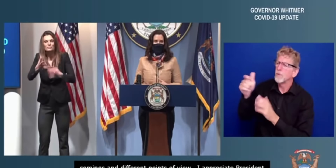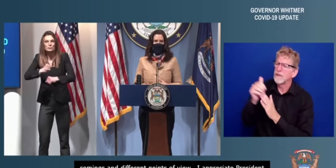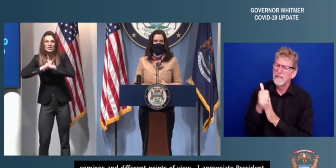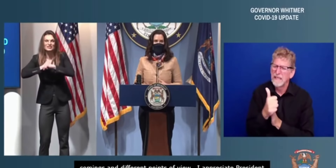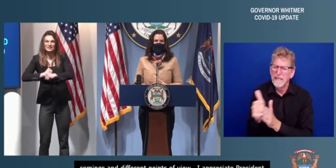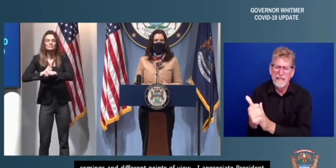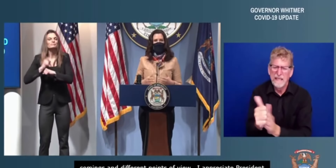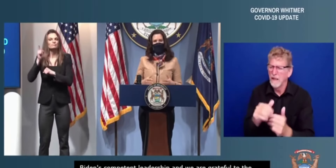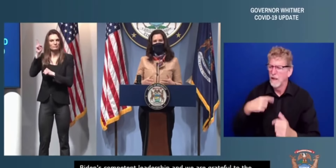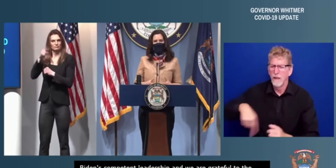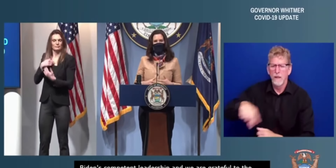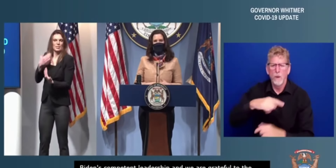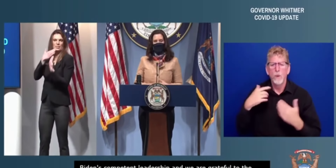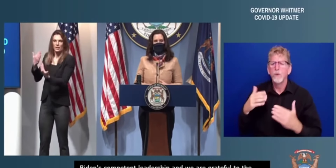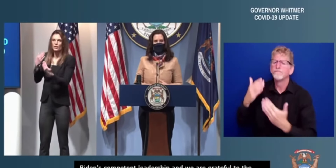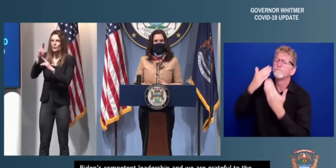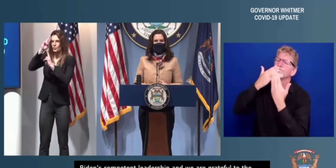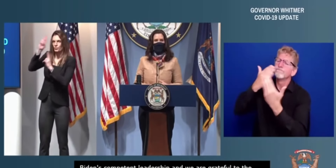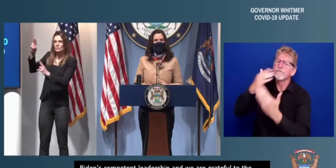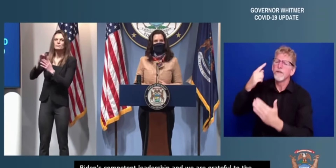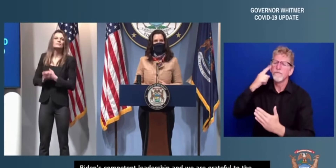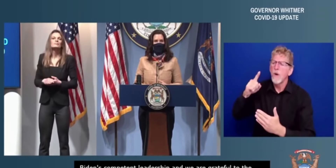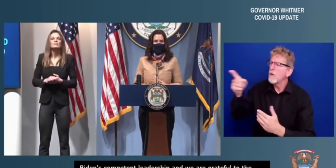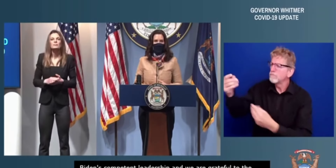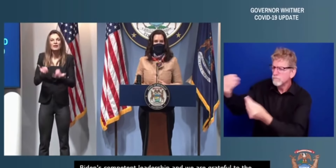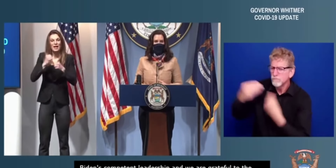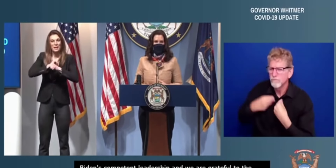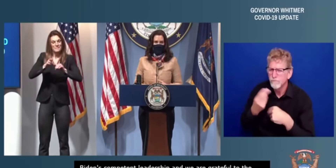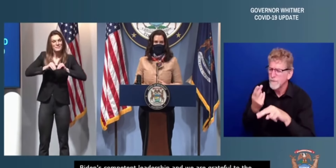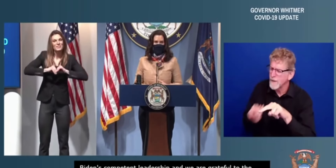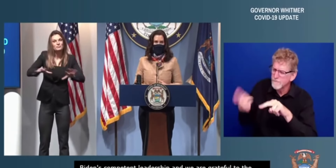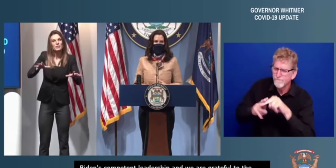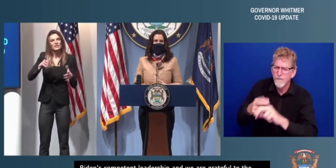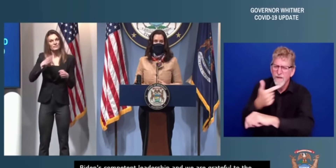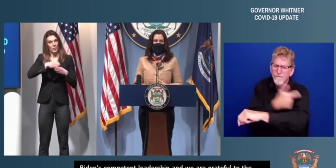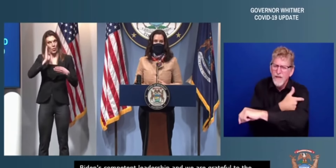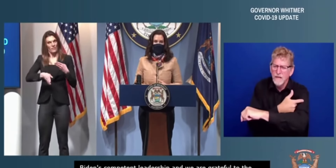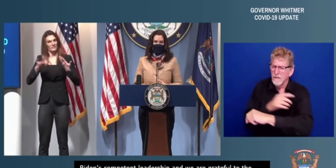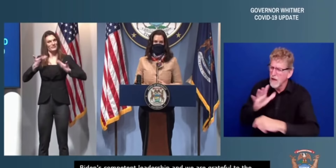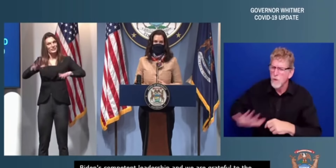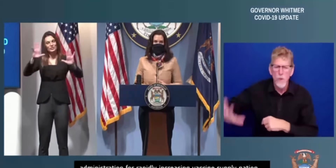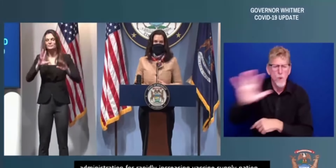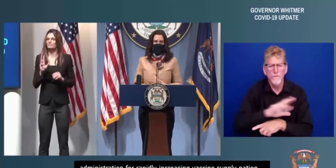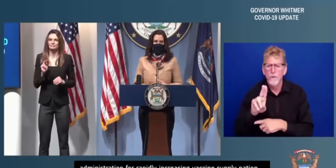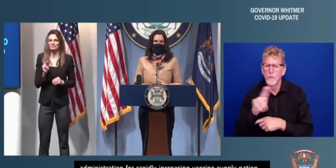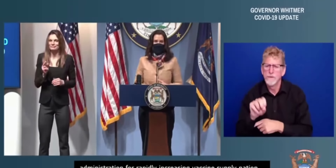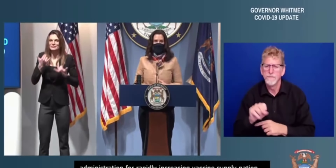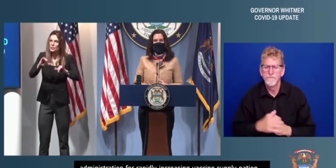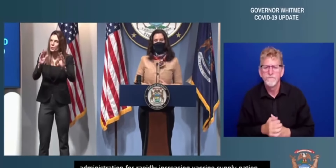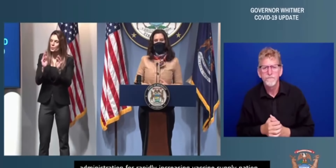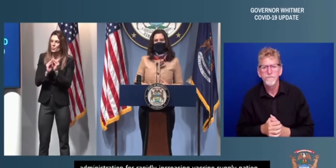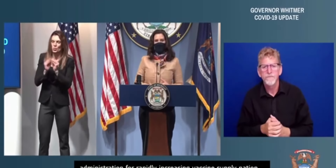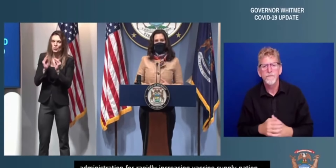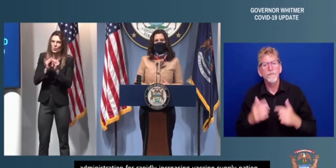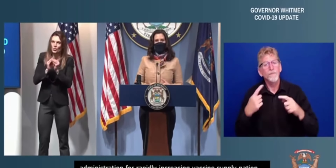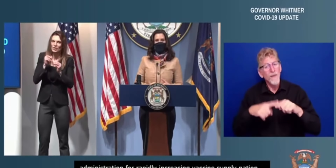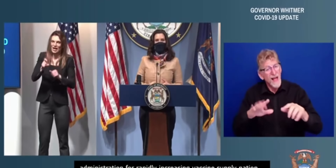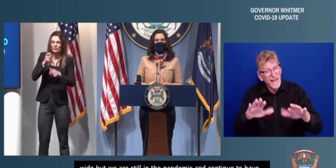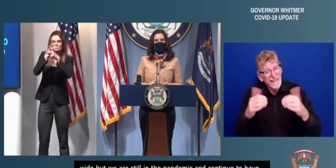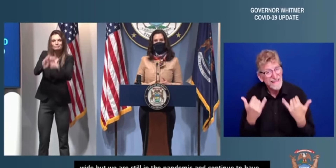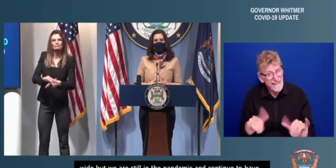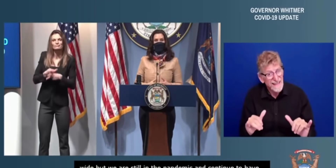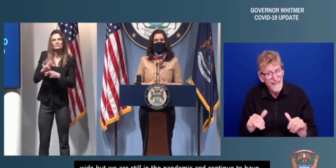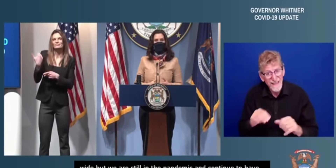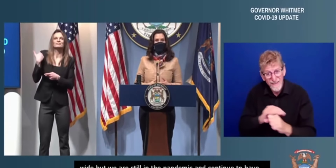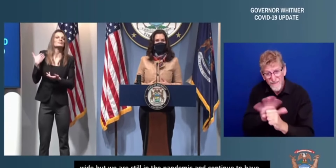nationwide. But we are still in this pandemic and continue to have conversations with public health experts. Recently, I spoke to